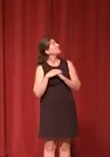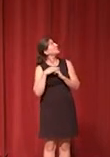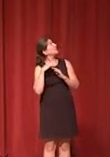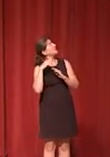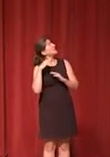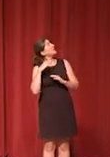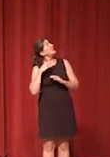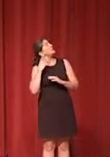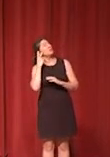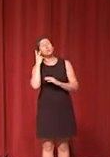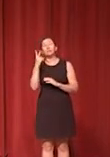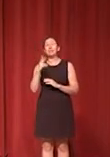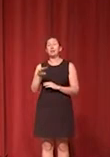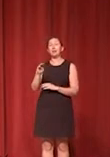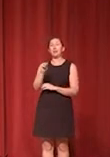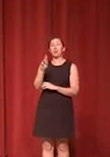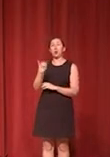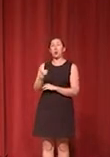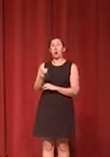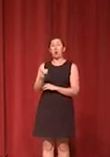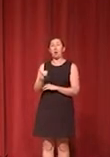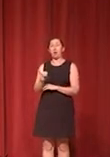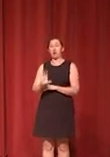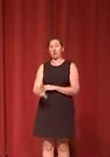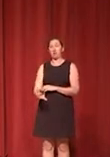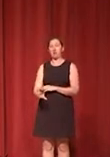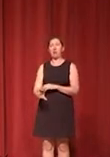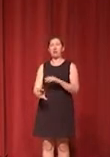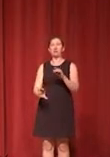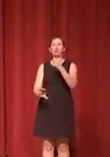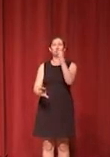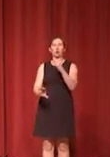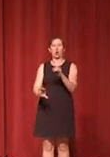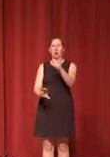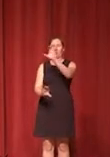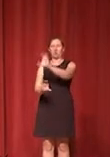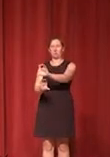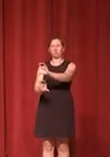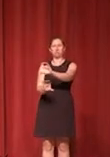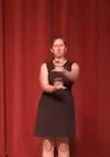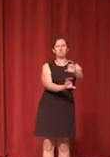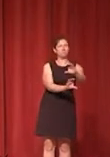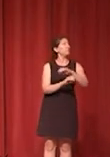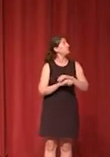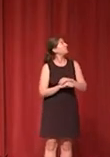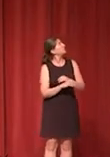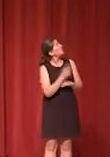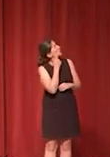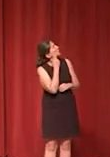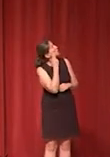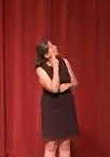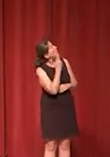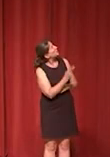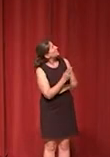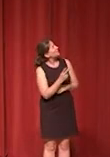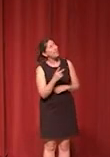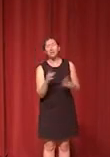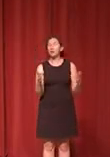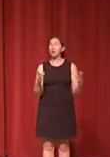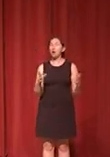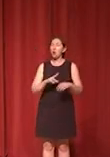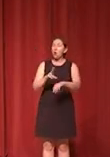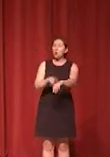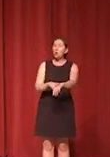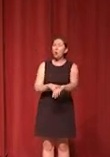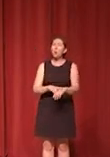scan below. So those fluid spaces, those are normal. This is where some spinal fluid is. But you can see the brain is nice and